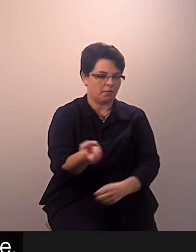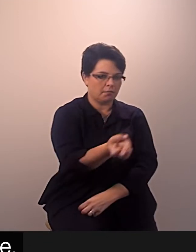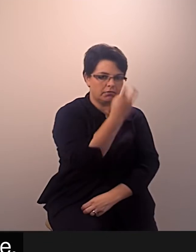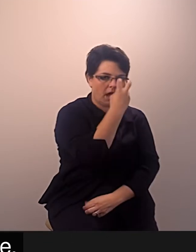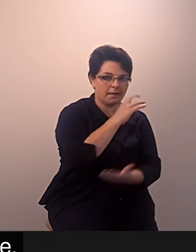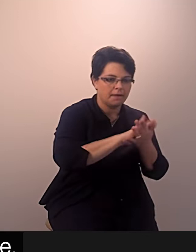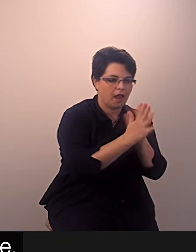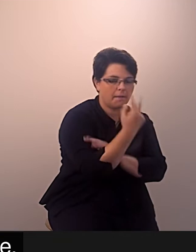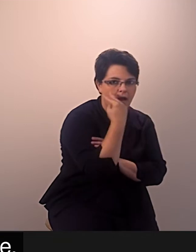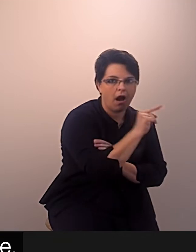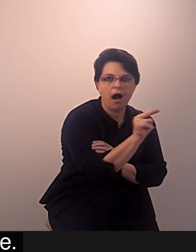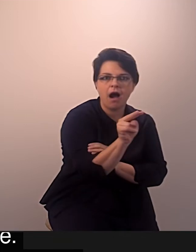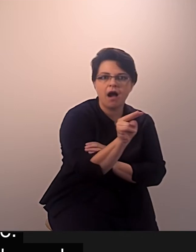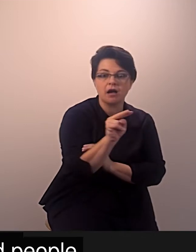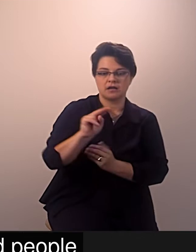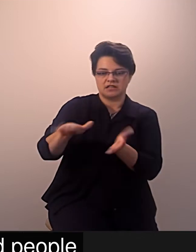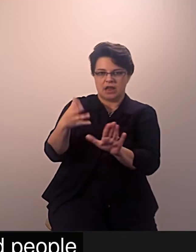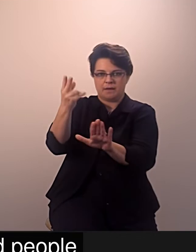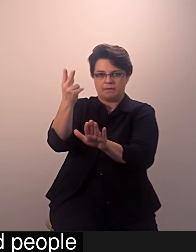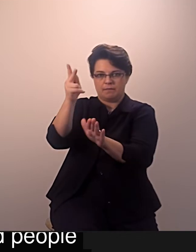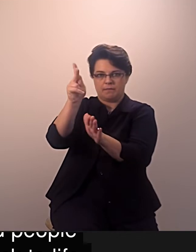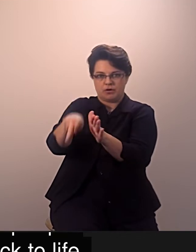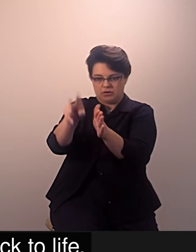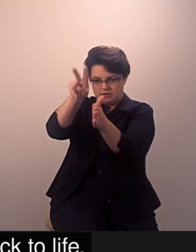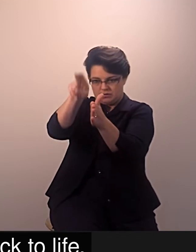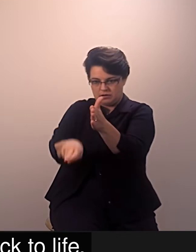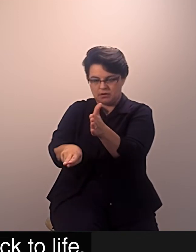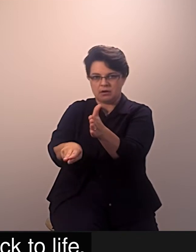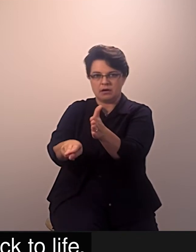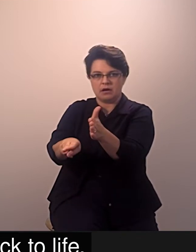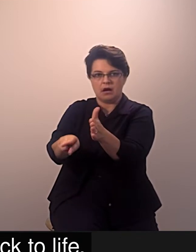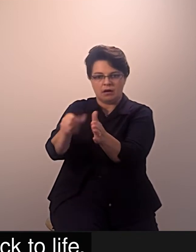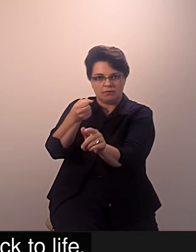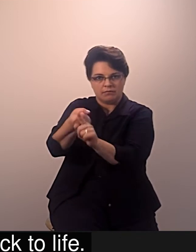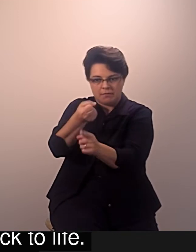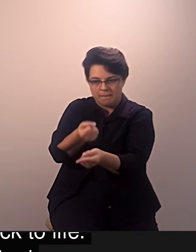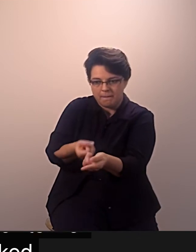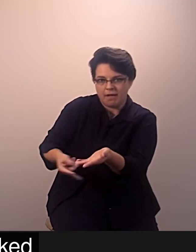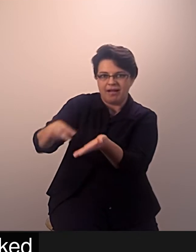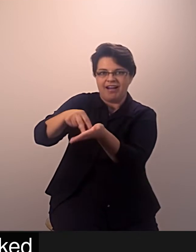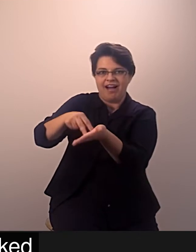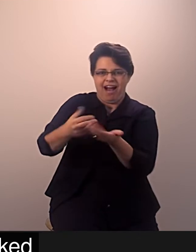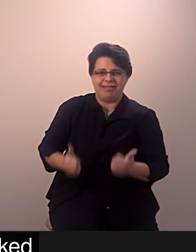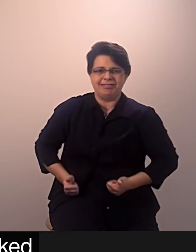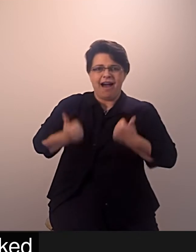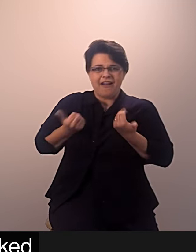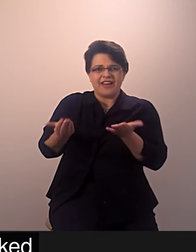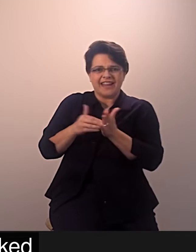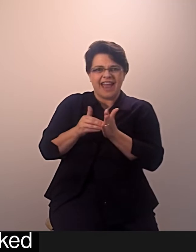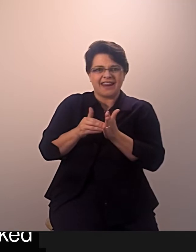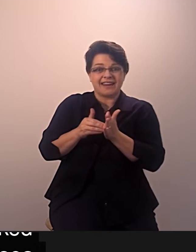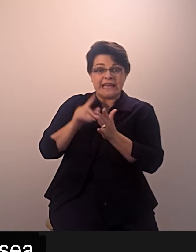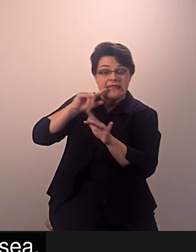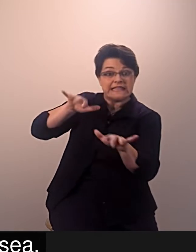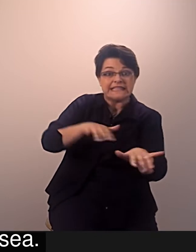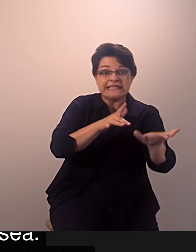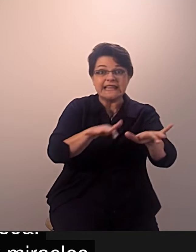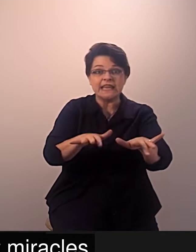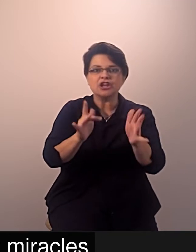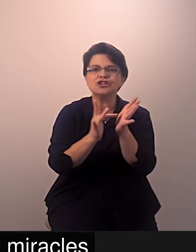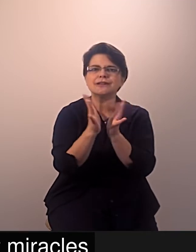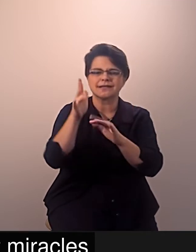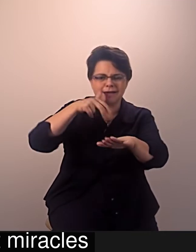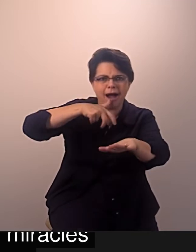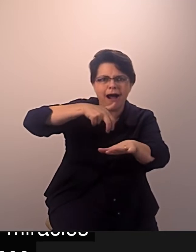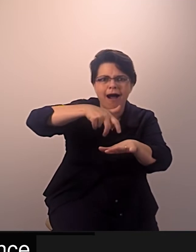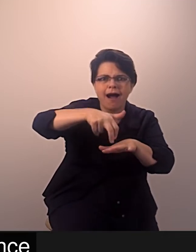and they came back to life. He even walked on top of the sea. He did many great miracles in the presence